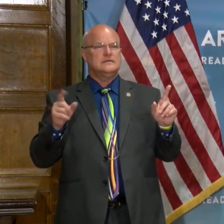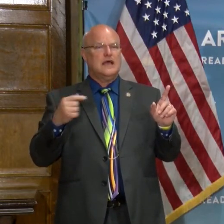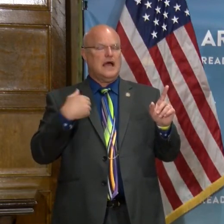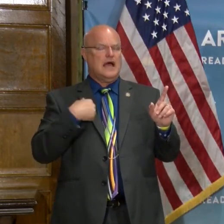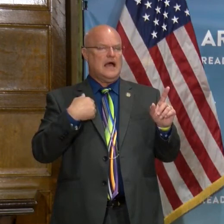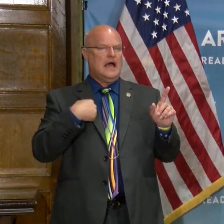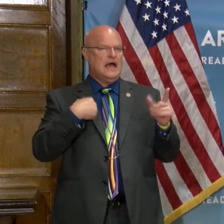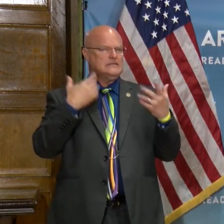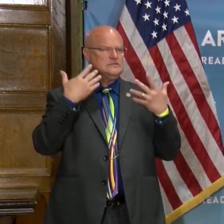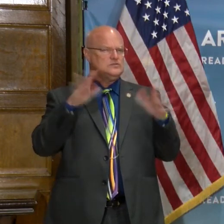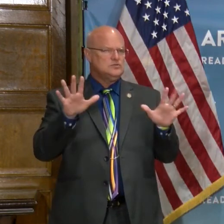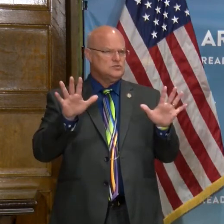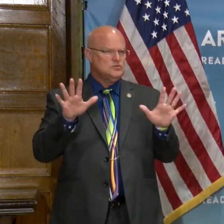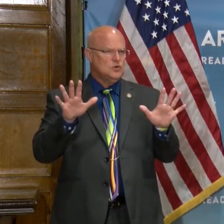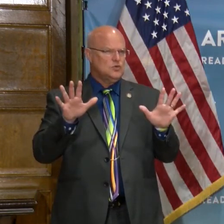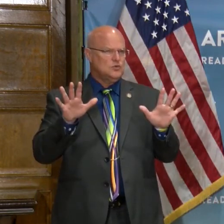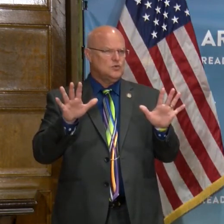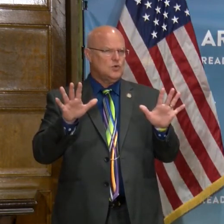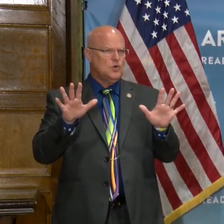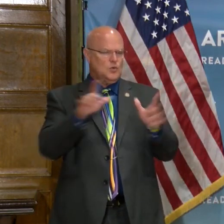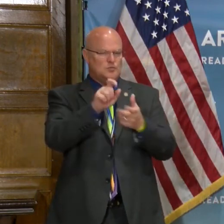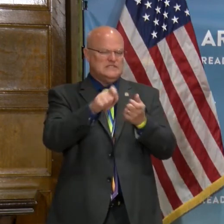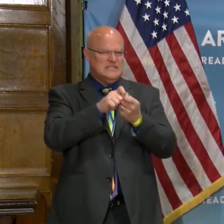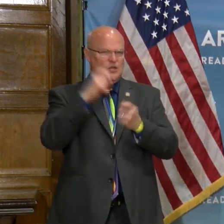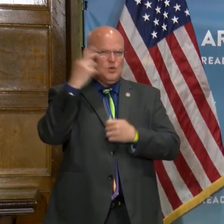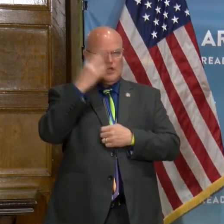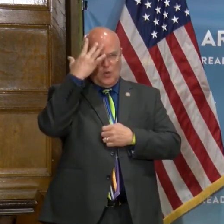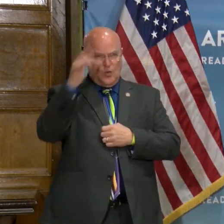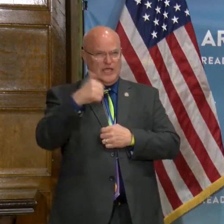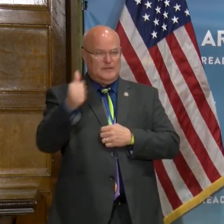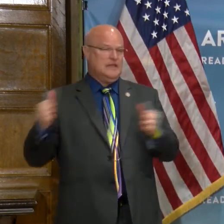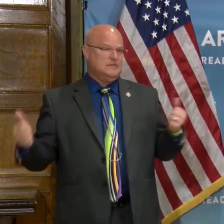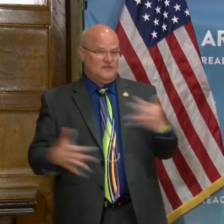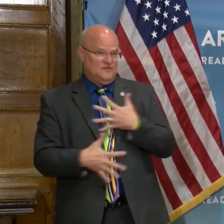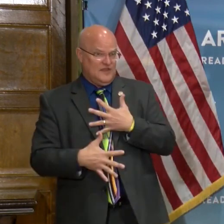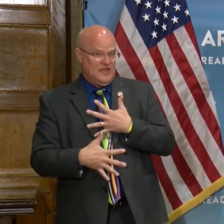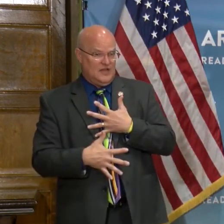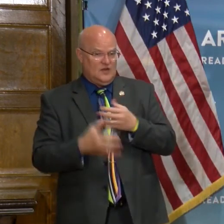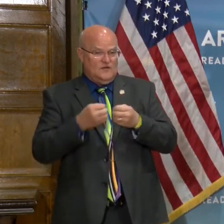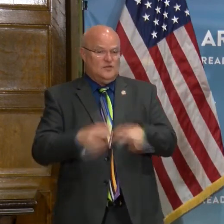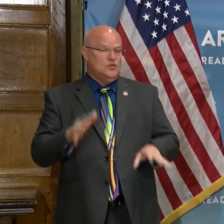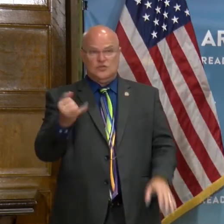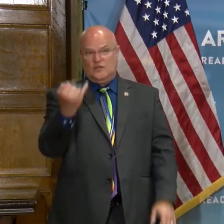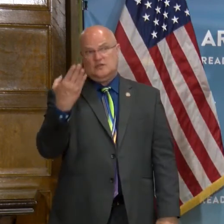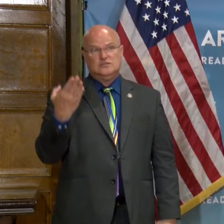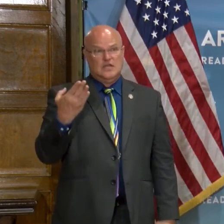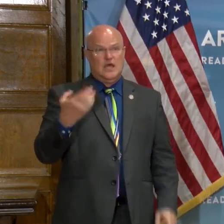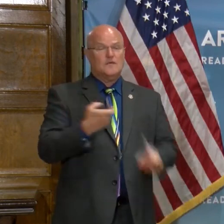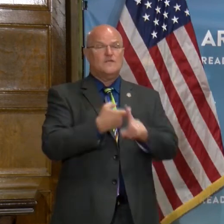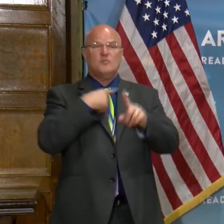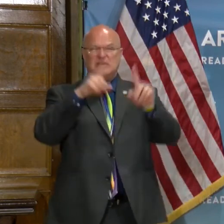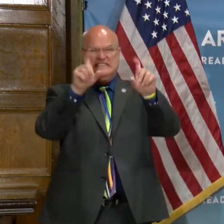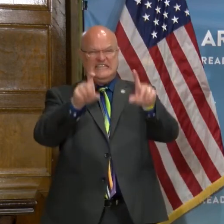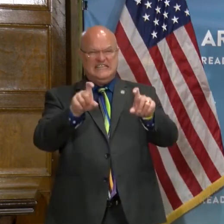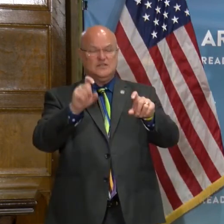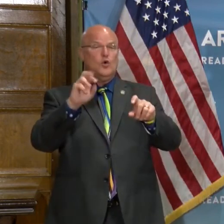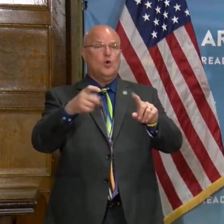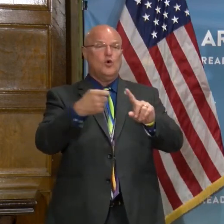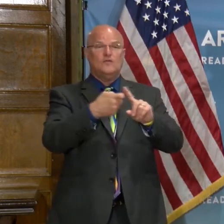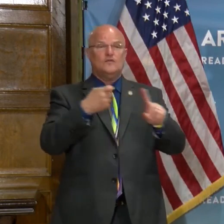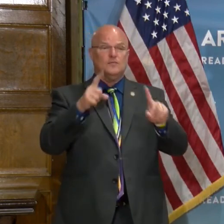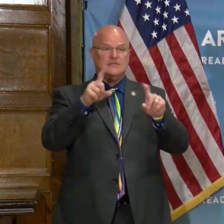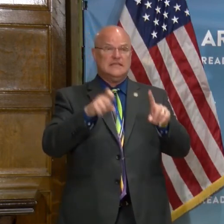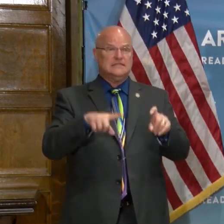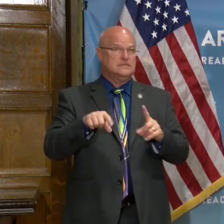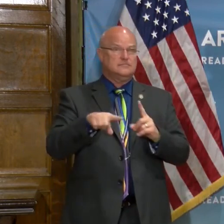I don't know that there's a particular reason for anyone to fear losing their job from being tested, or even from